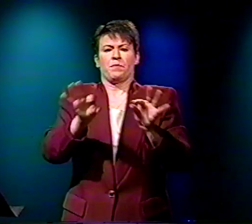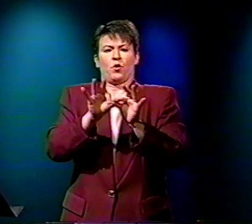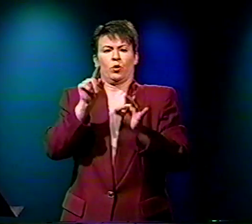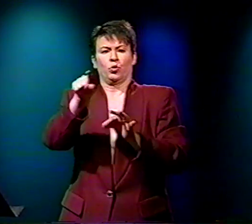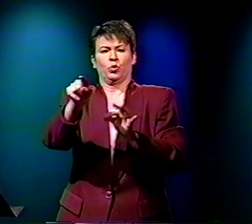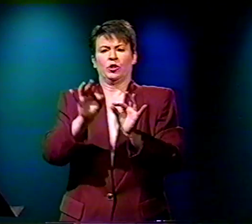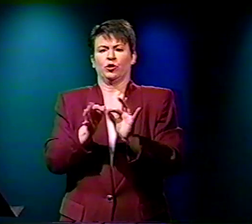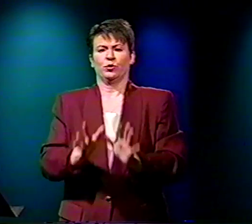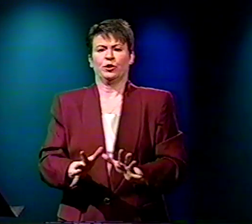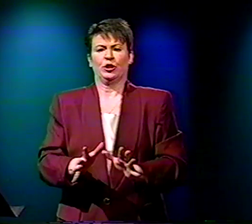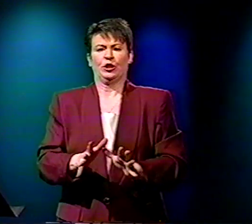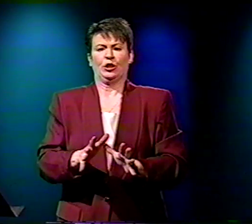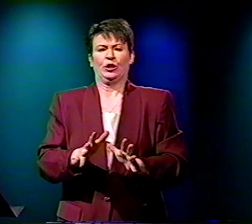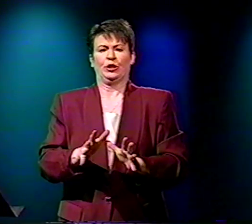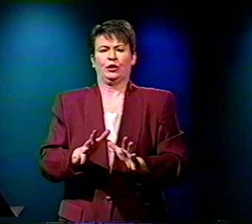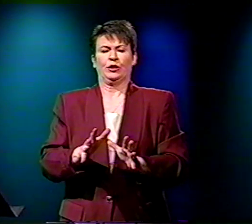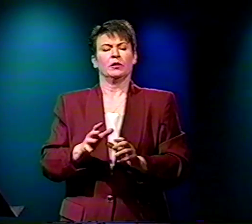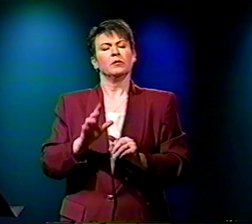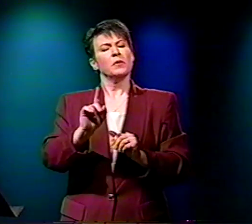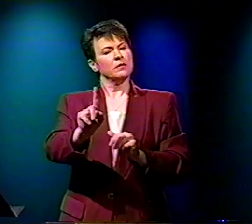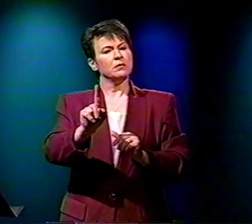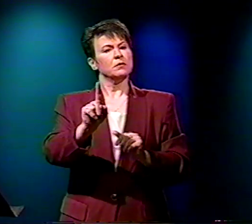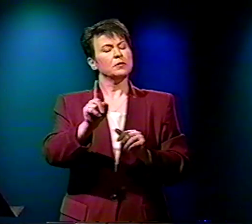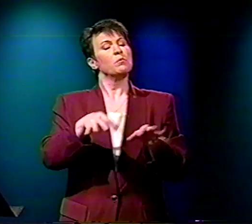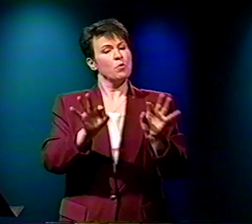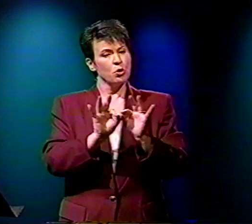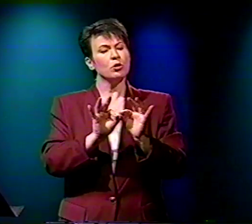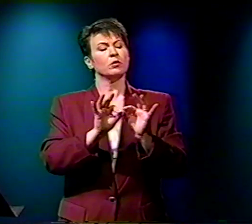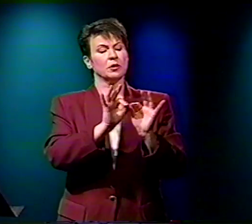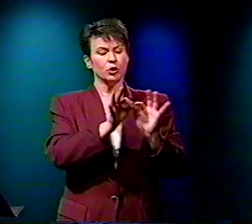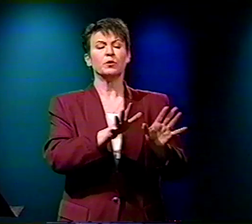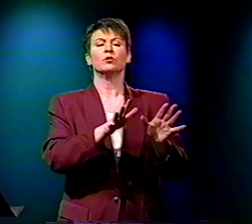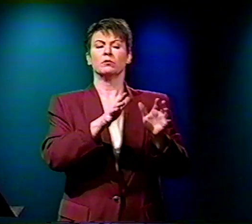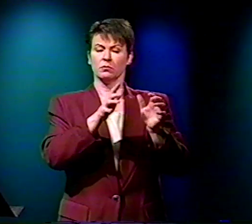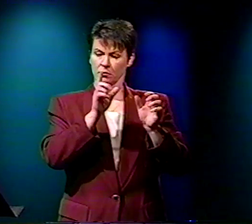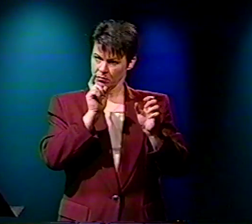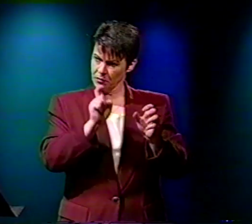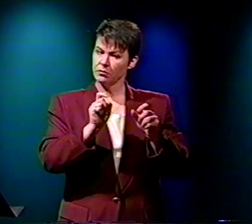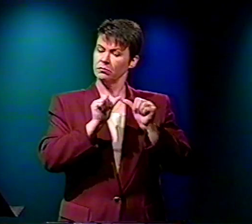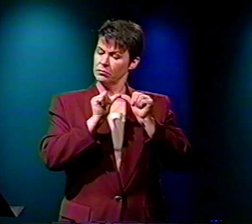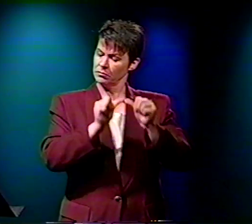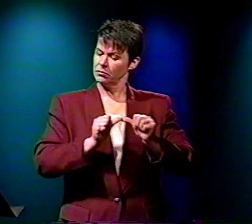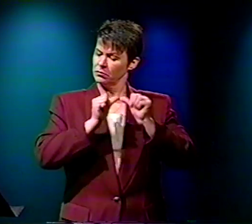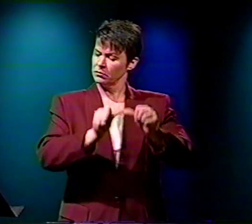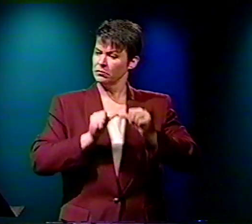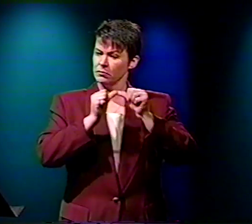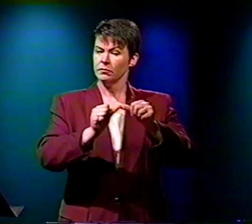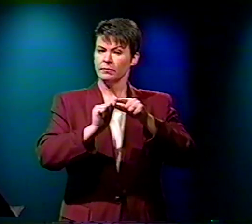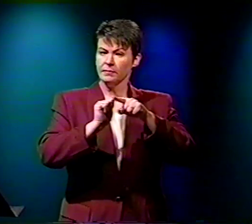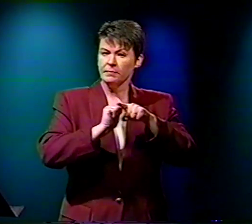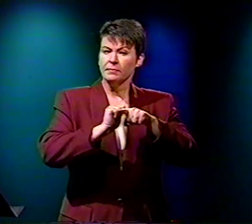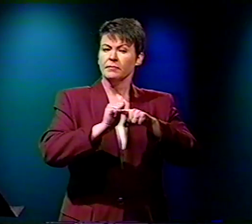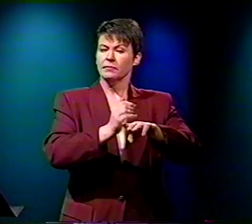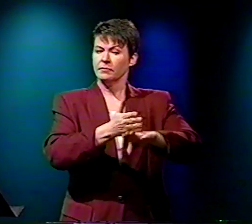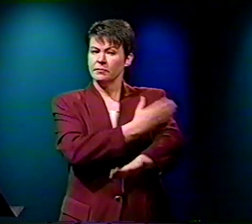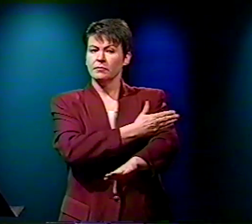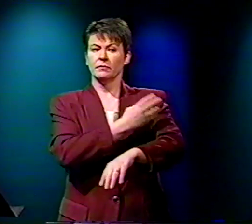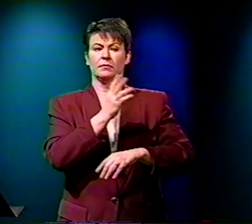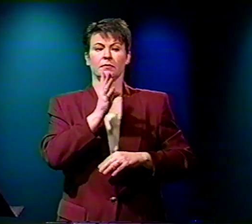voicing, gives the impression that voicing is not valued by interpreters. But it is important, and interpreters need